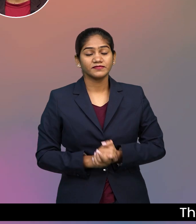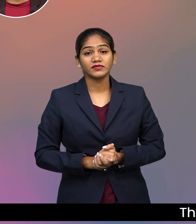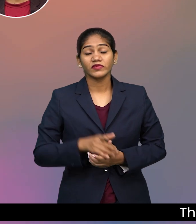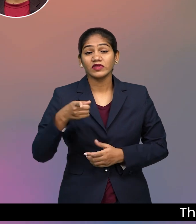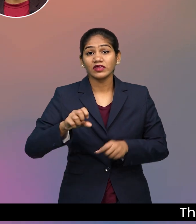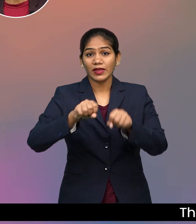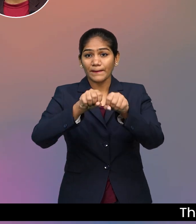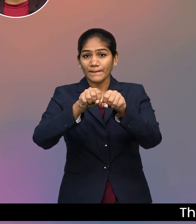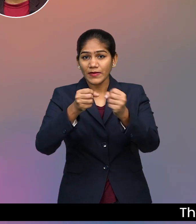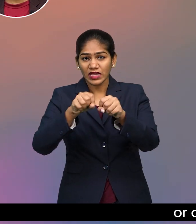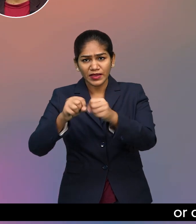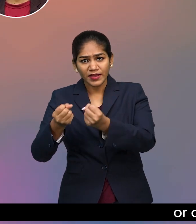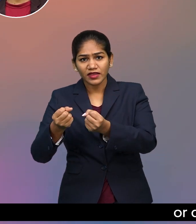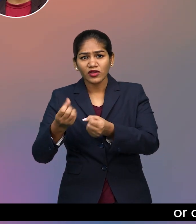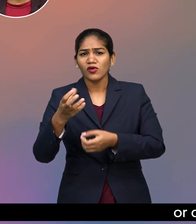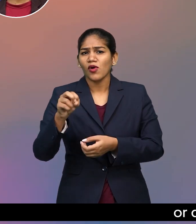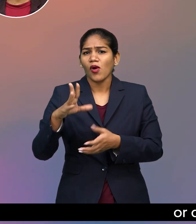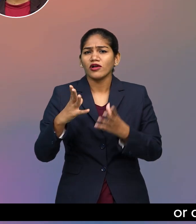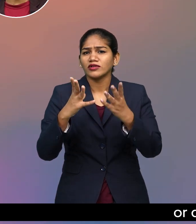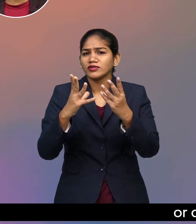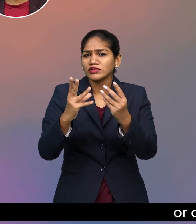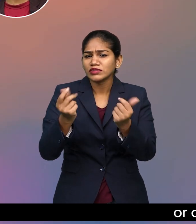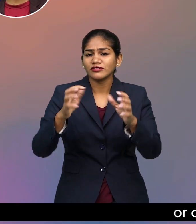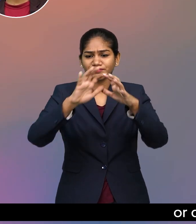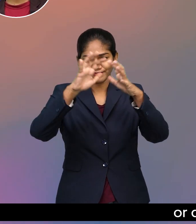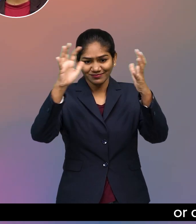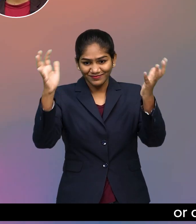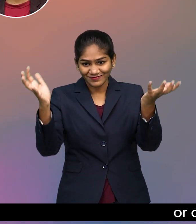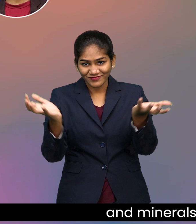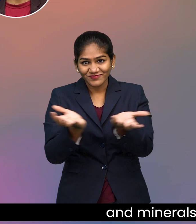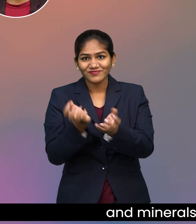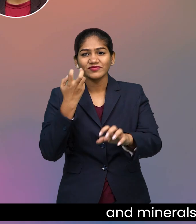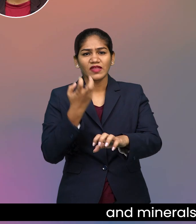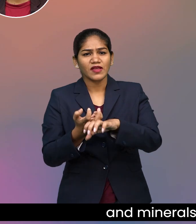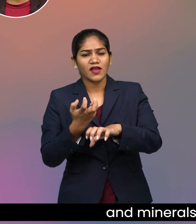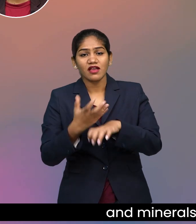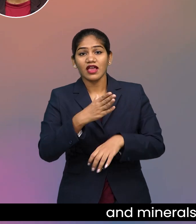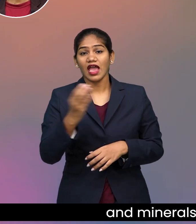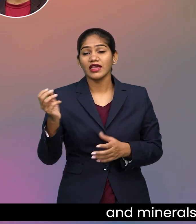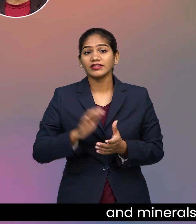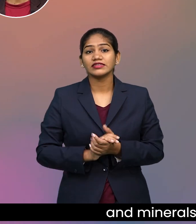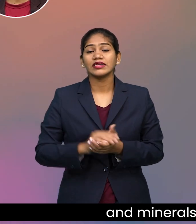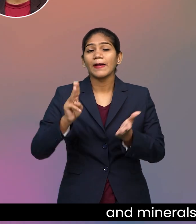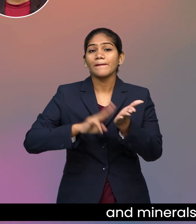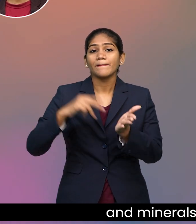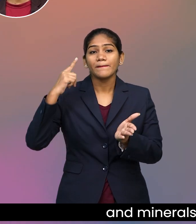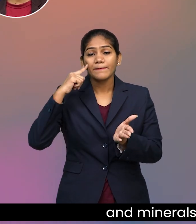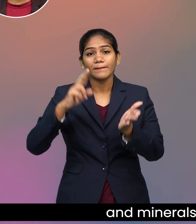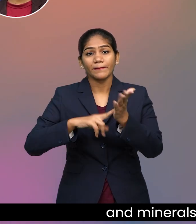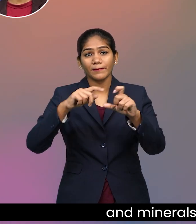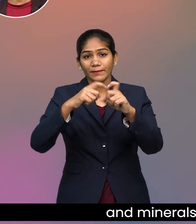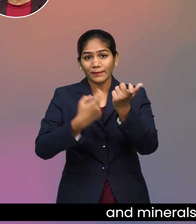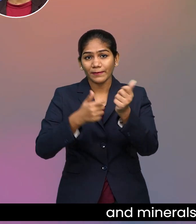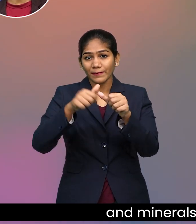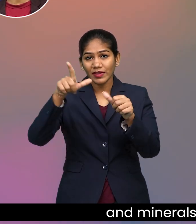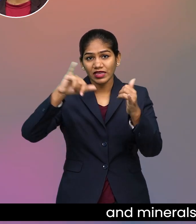The breaking down or dissolving of rocks and minerals on the